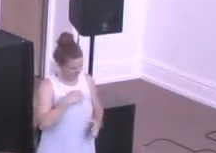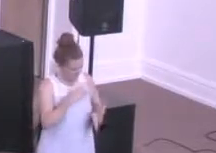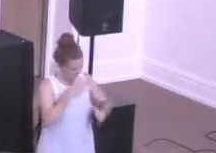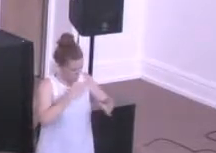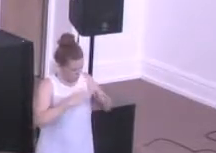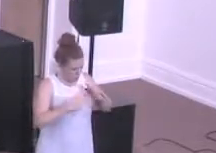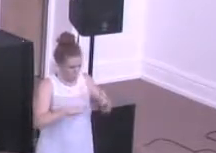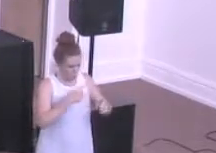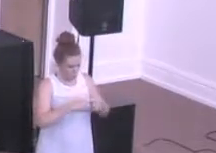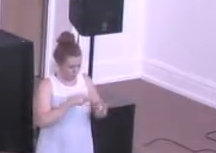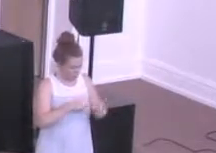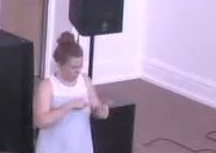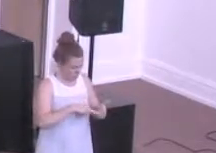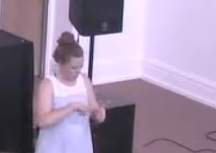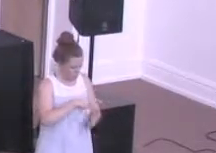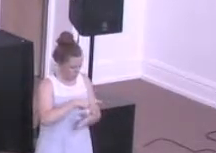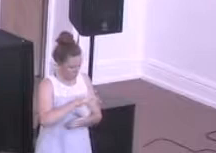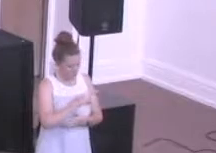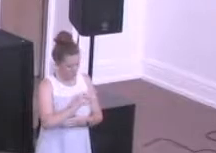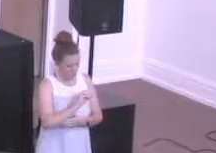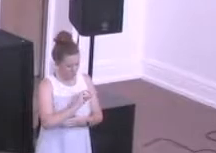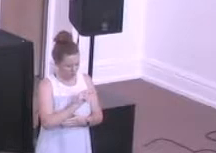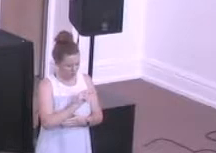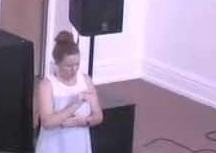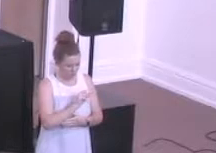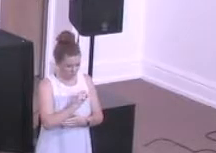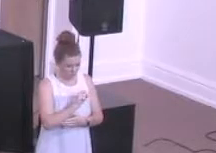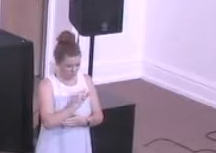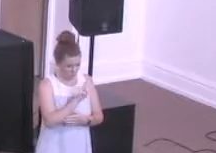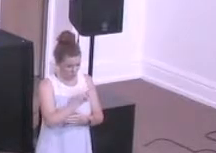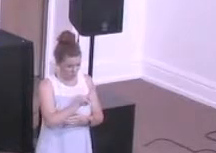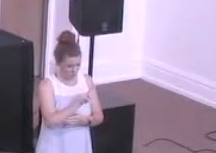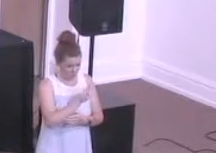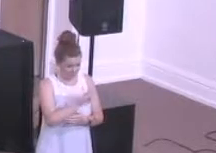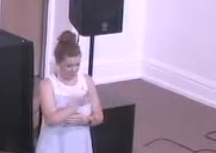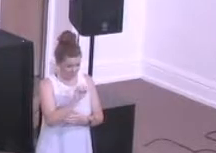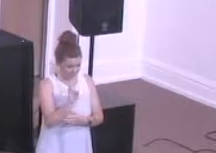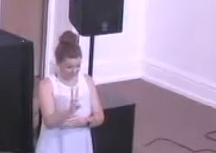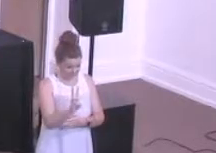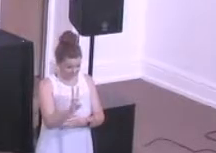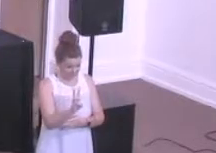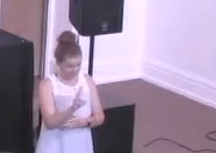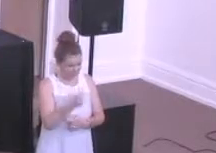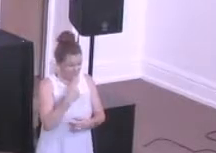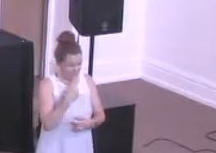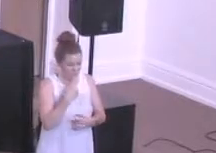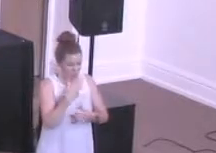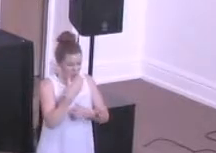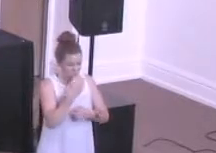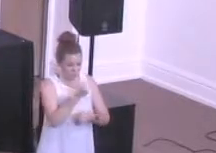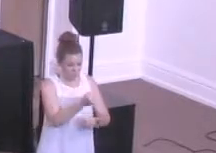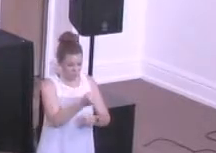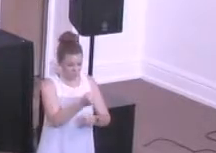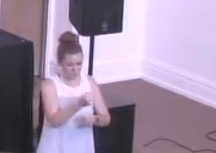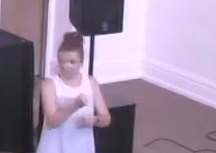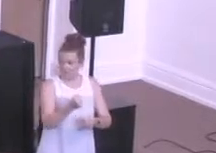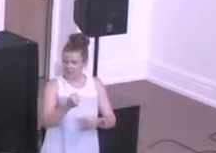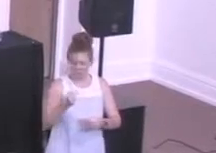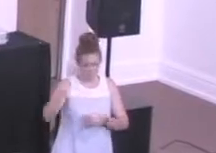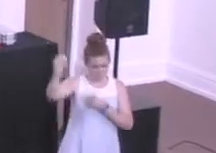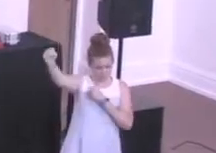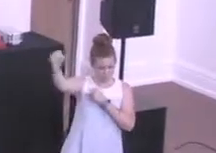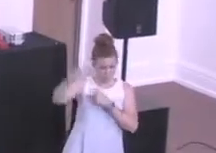read Proverbs 3, 5, and 6. Proverbs 3, 5, and 6 says, trust. Church, I want you to reach up your hand. Say,